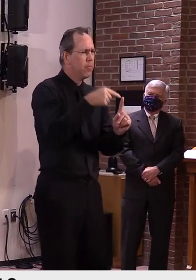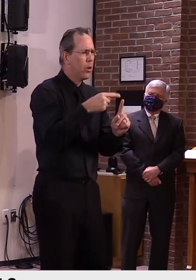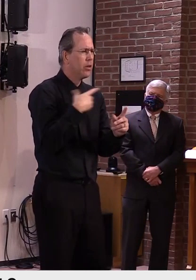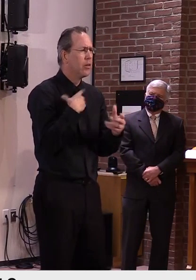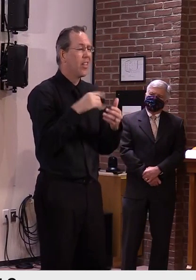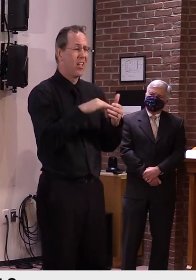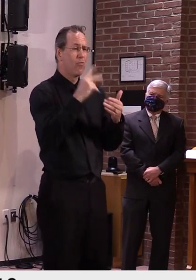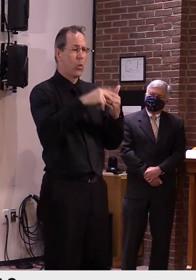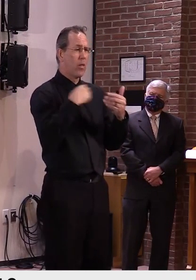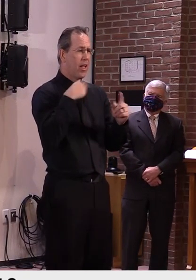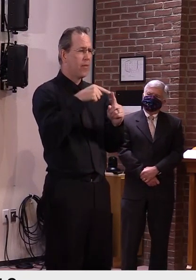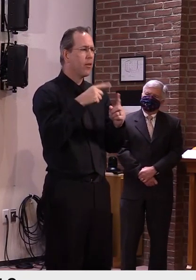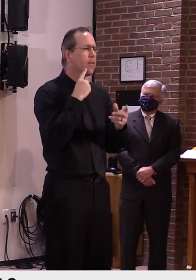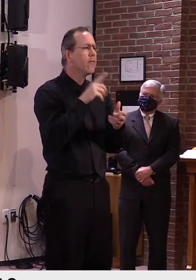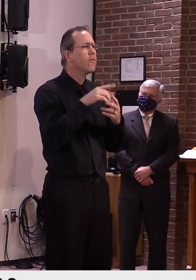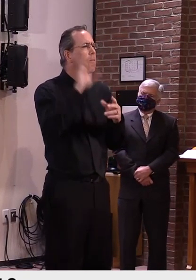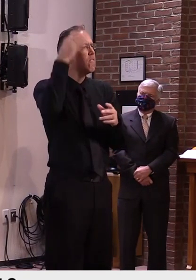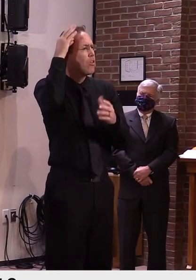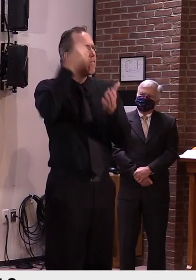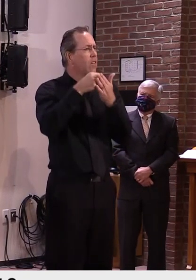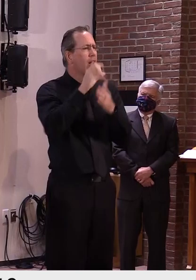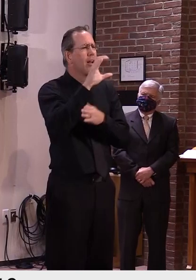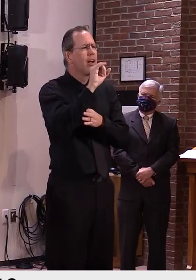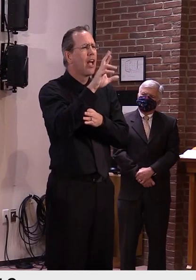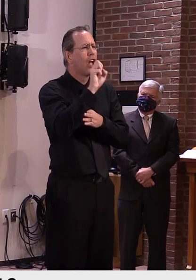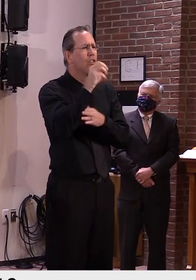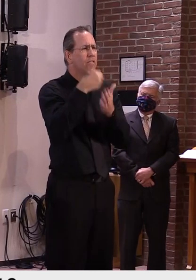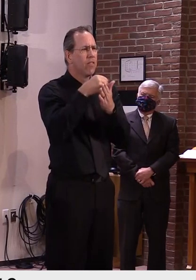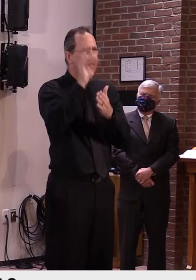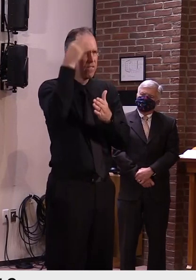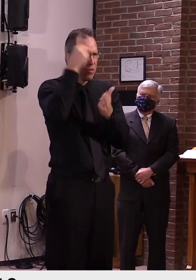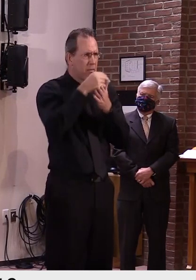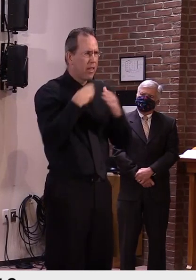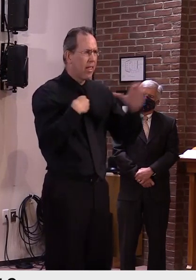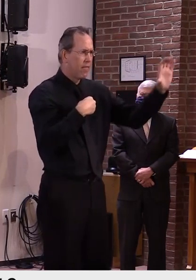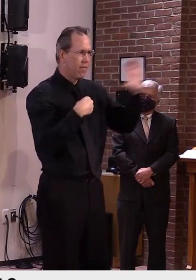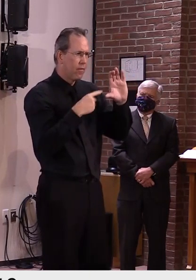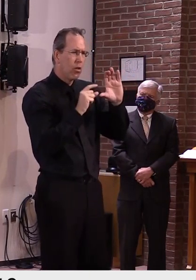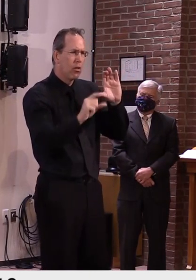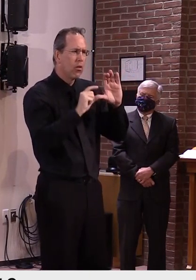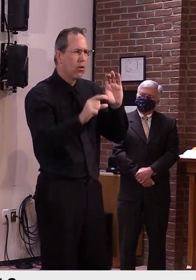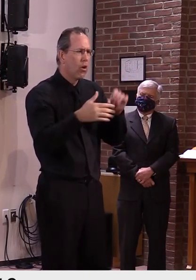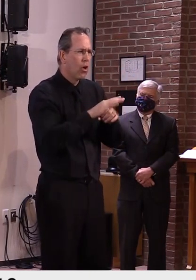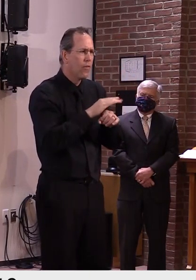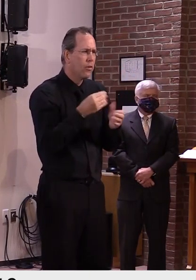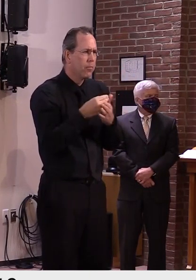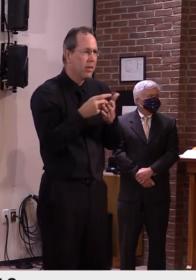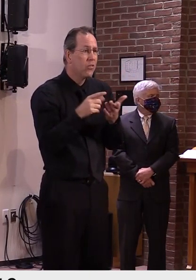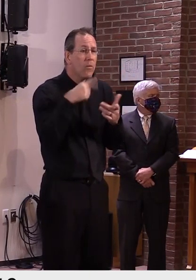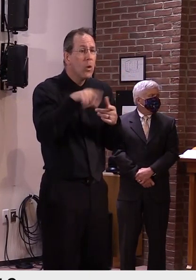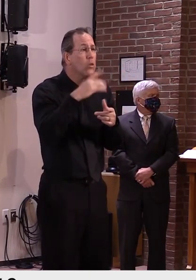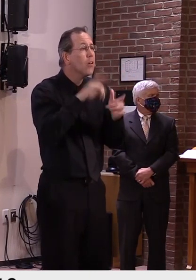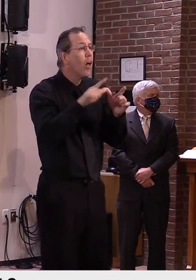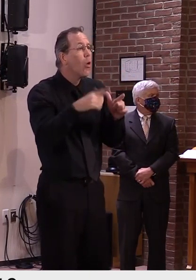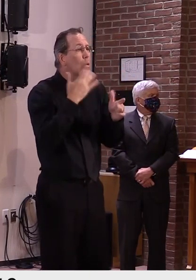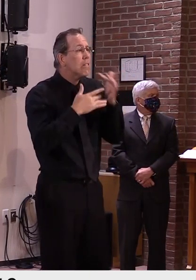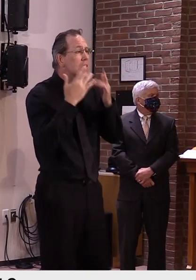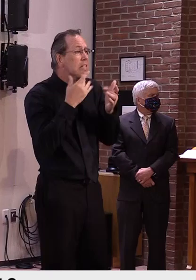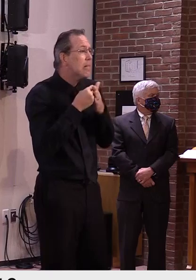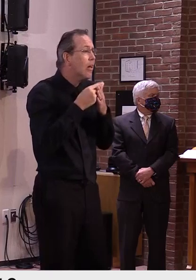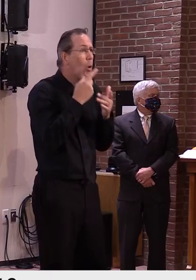money that we are reimbursing for those who haven't been able to pay to make sure that landlords